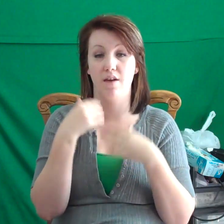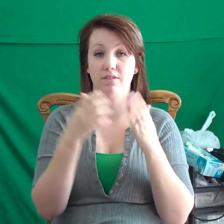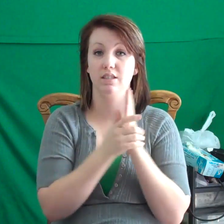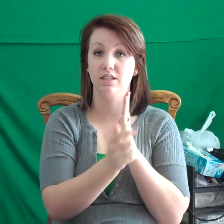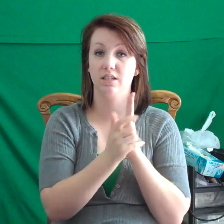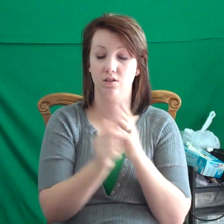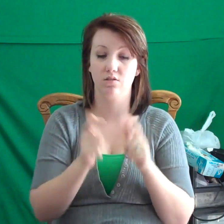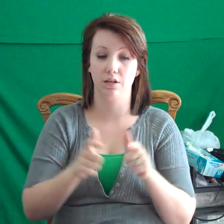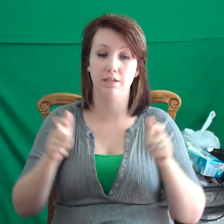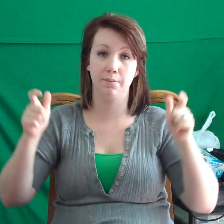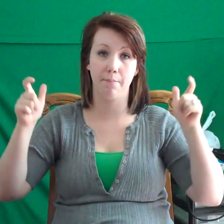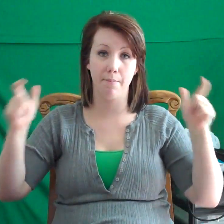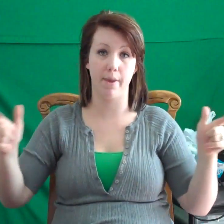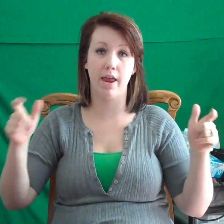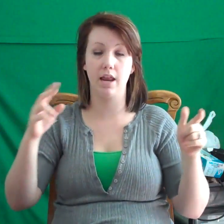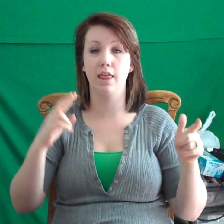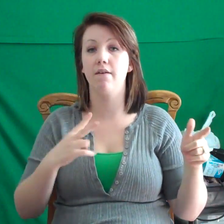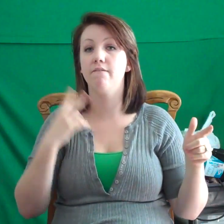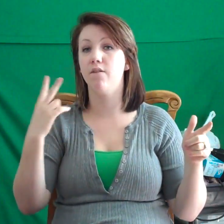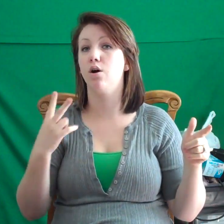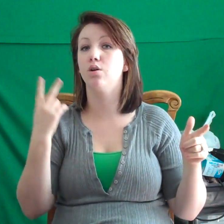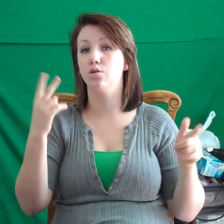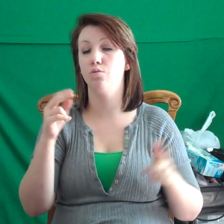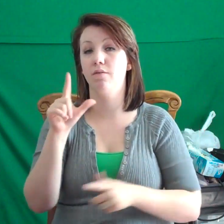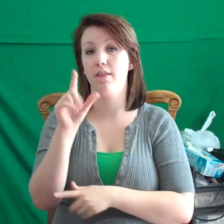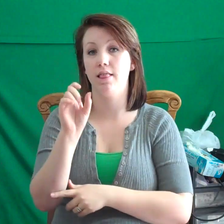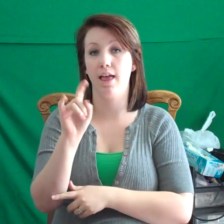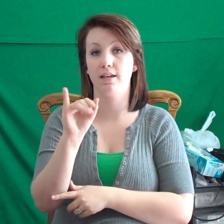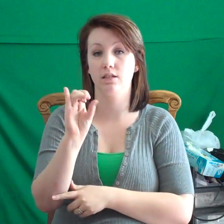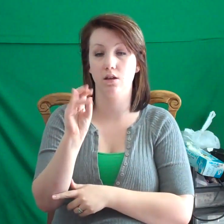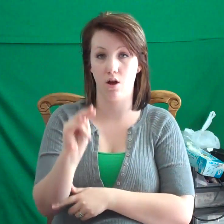the lexicon, using appropriate register,